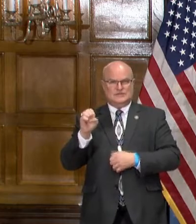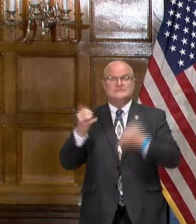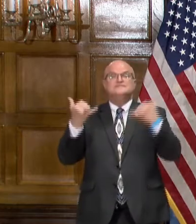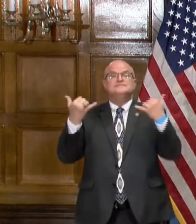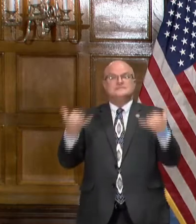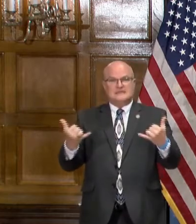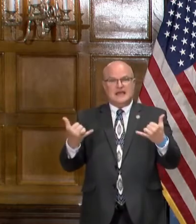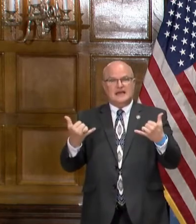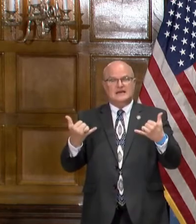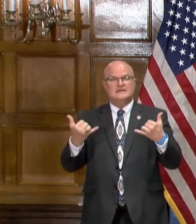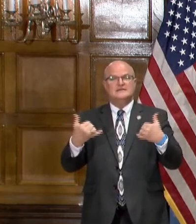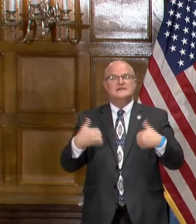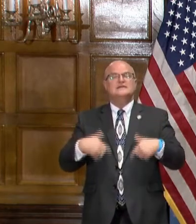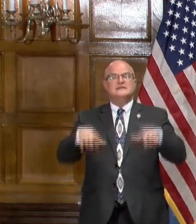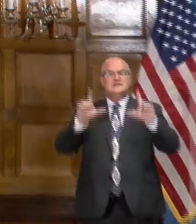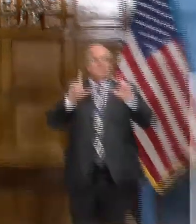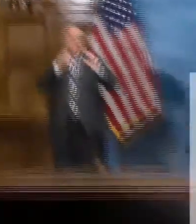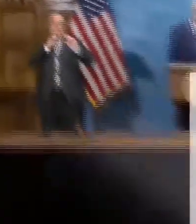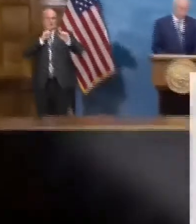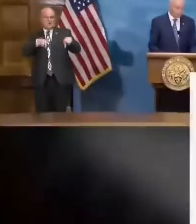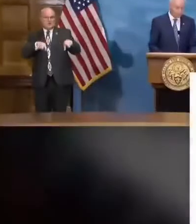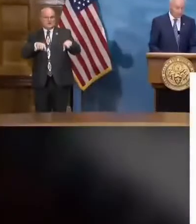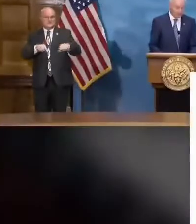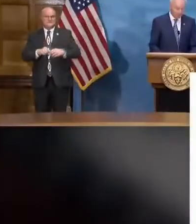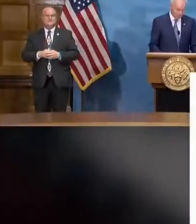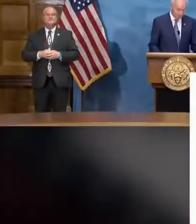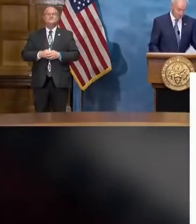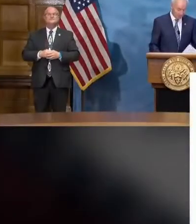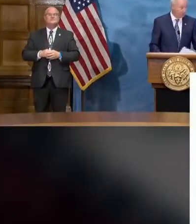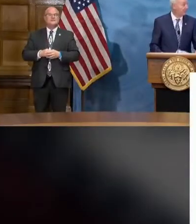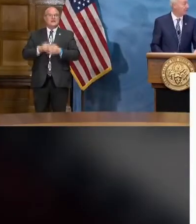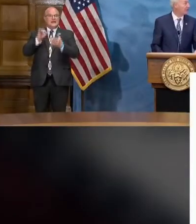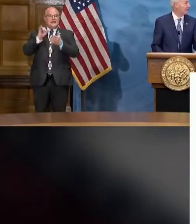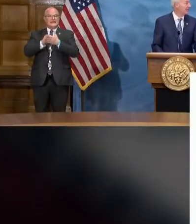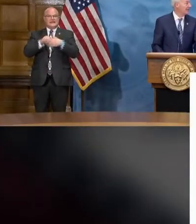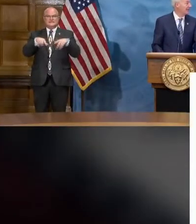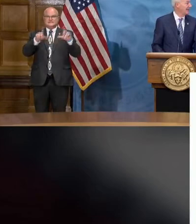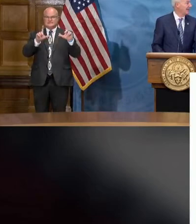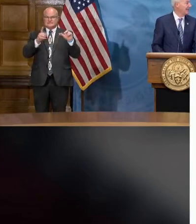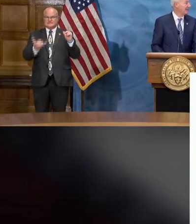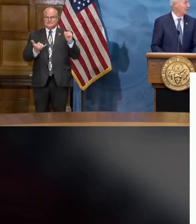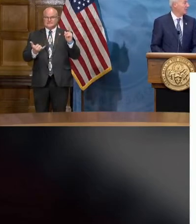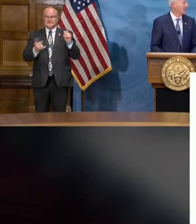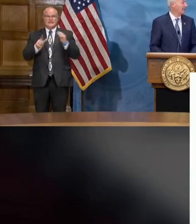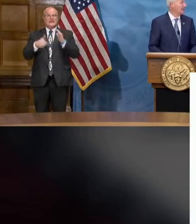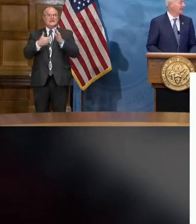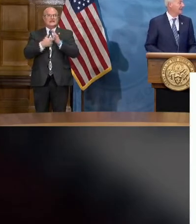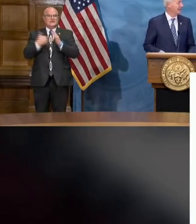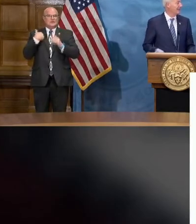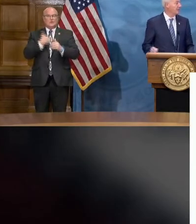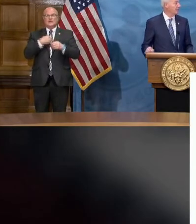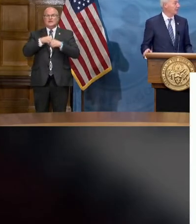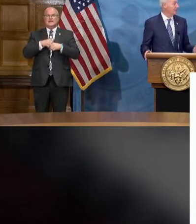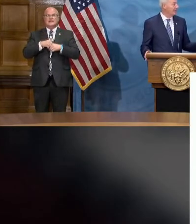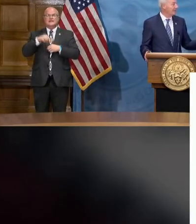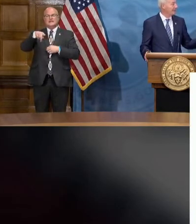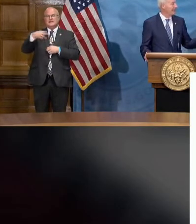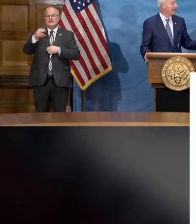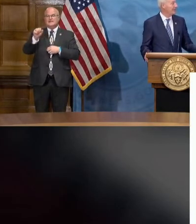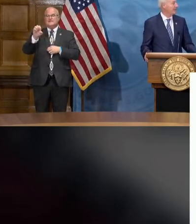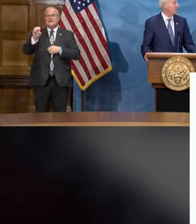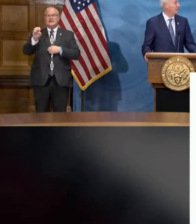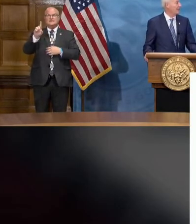go to the vaccination report that we'll put up first. And again, we're in phase